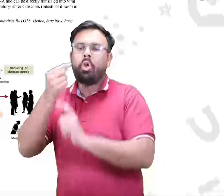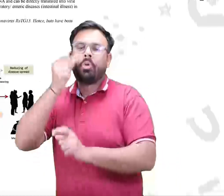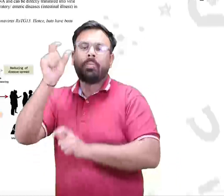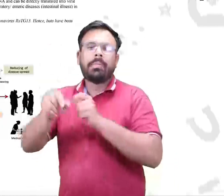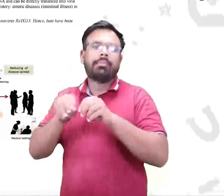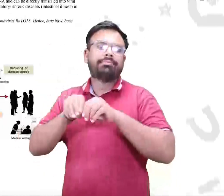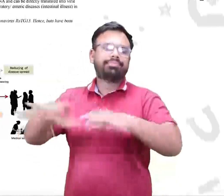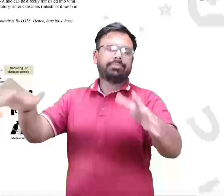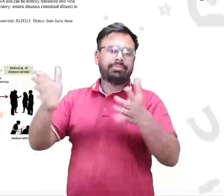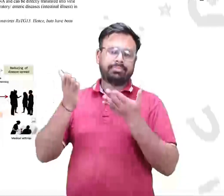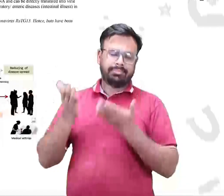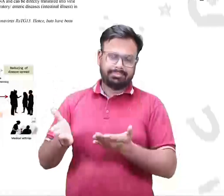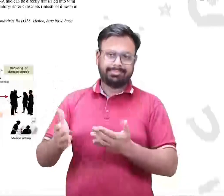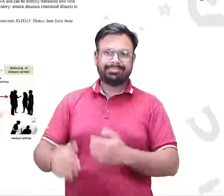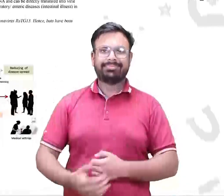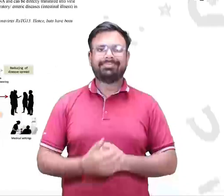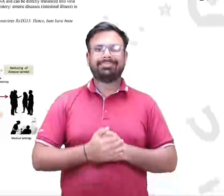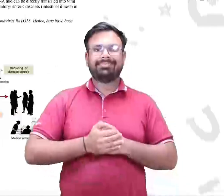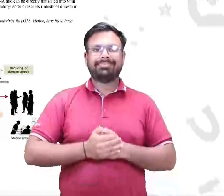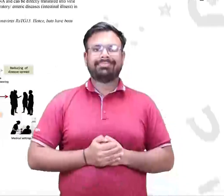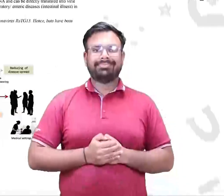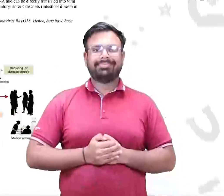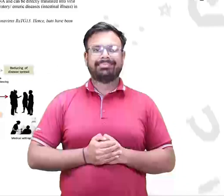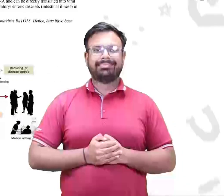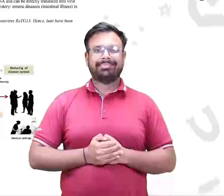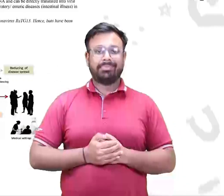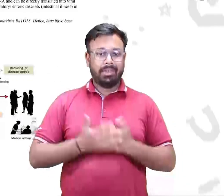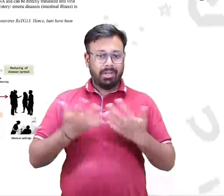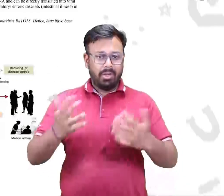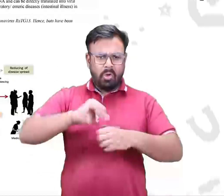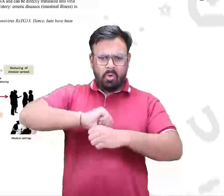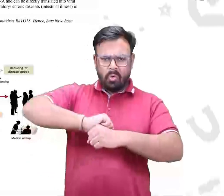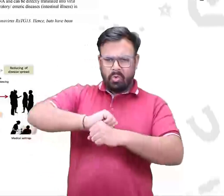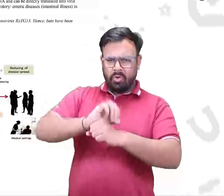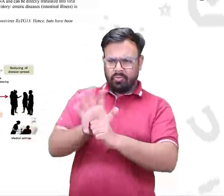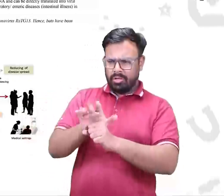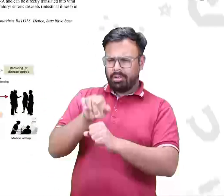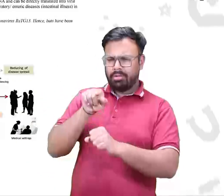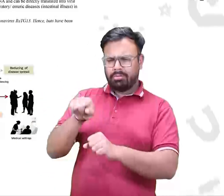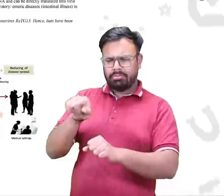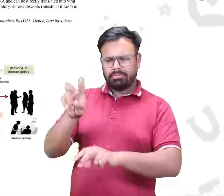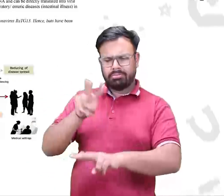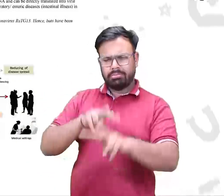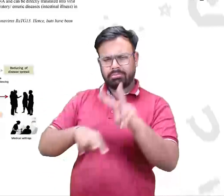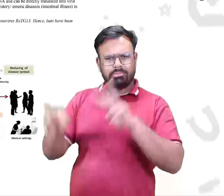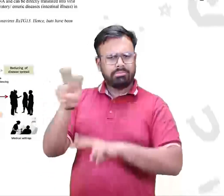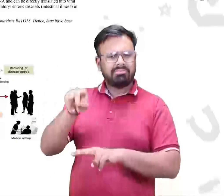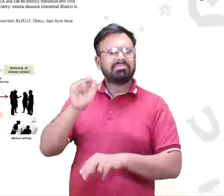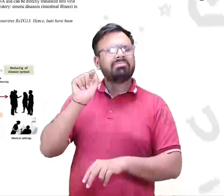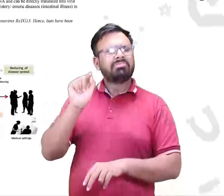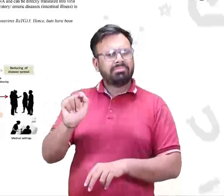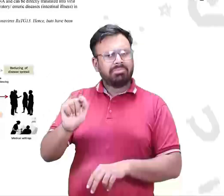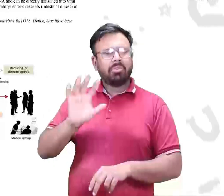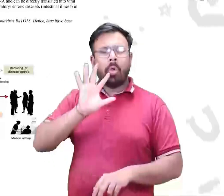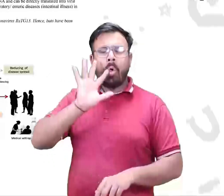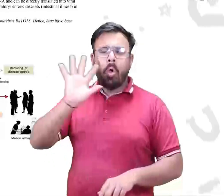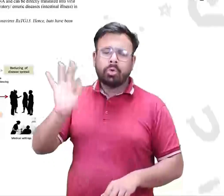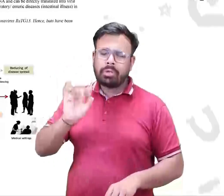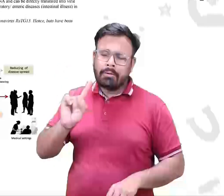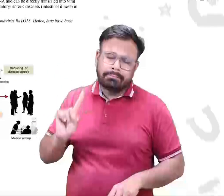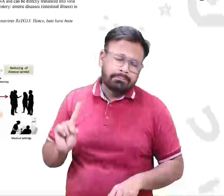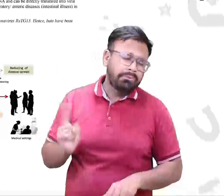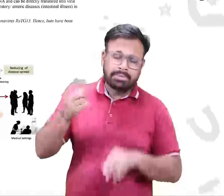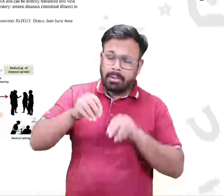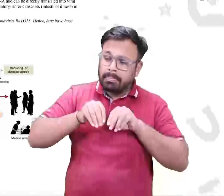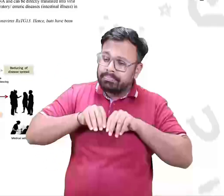It is believed to have ancestral origin in bats due to its closest similarity